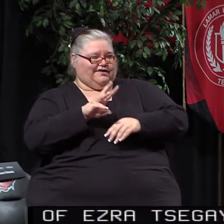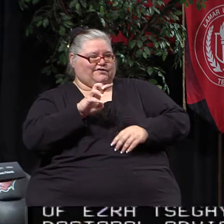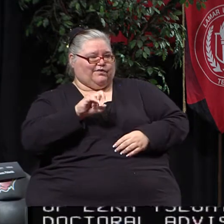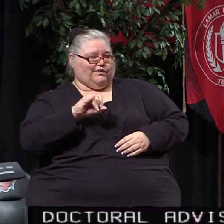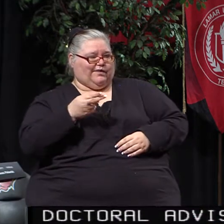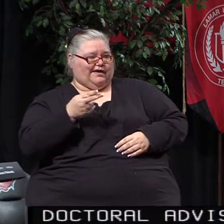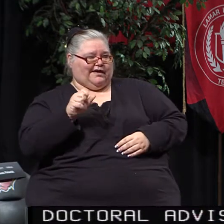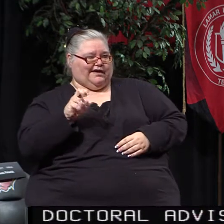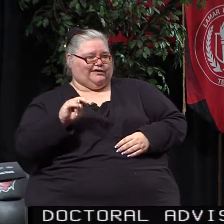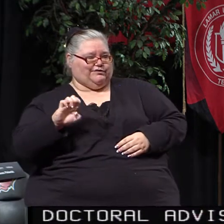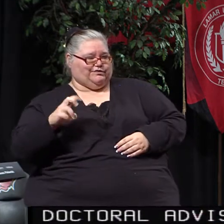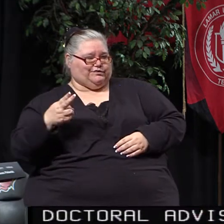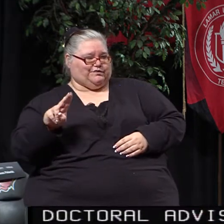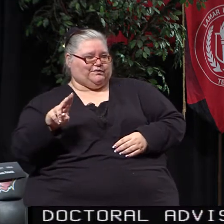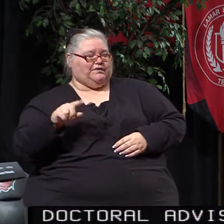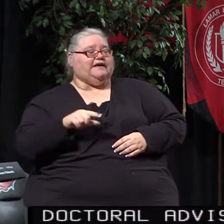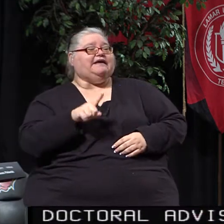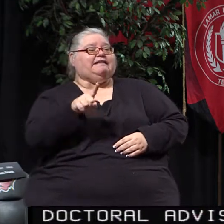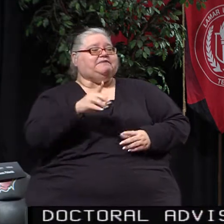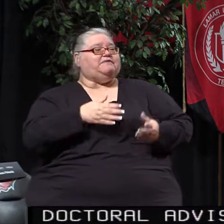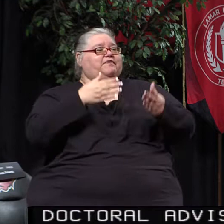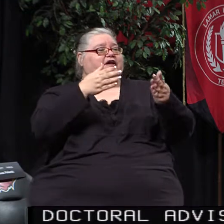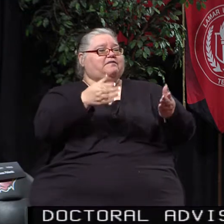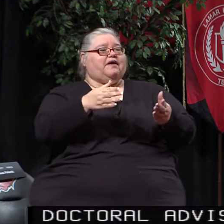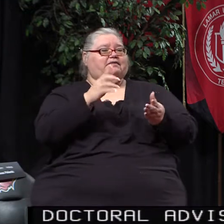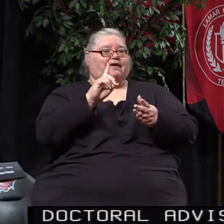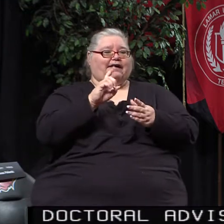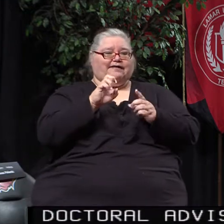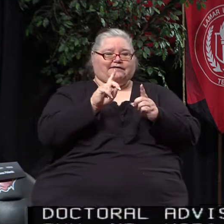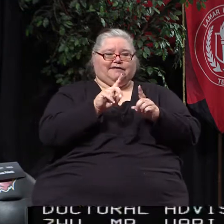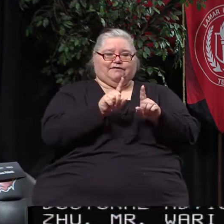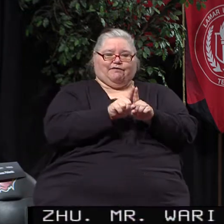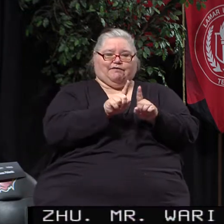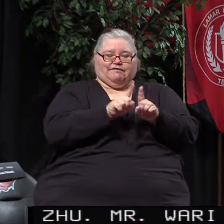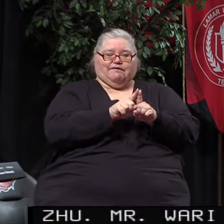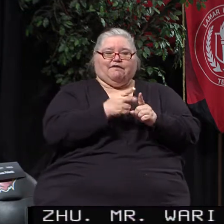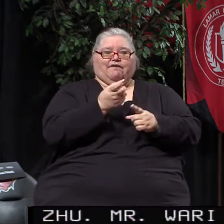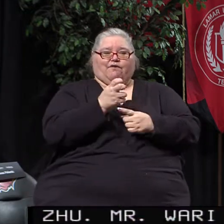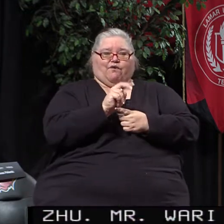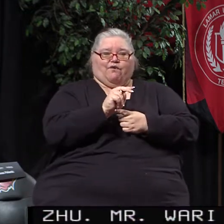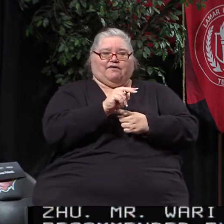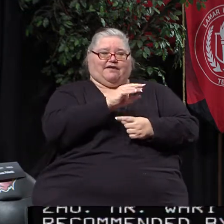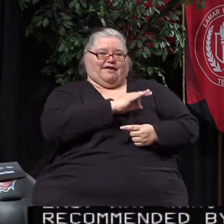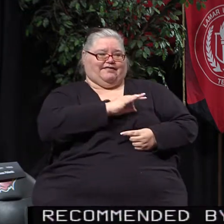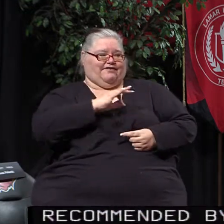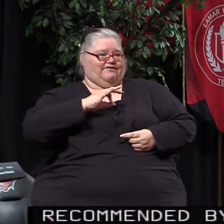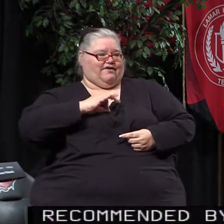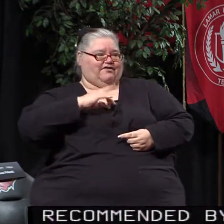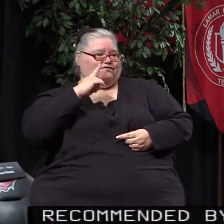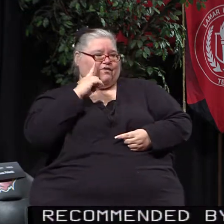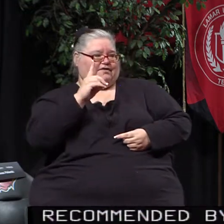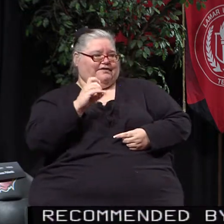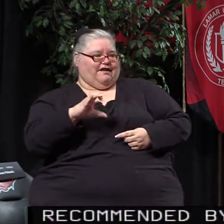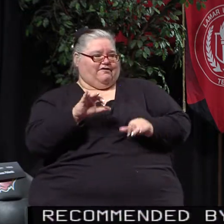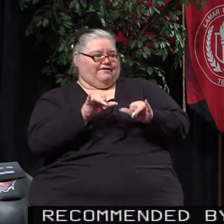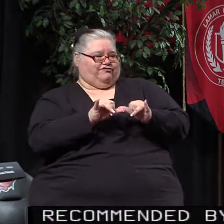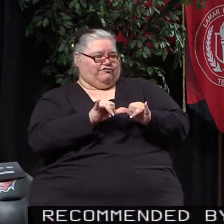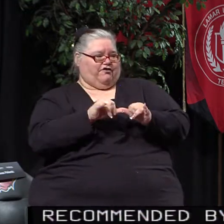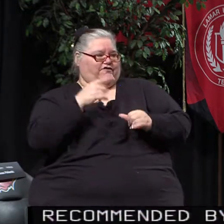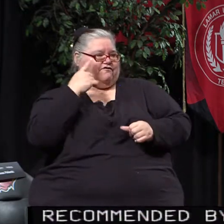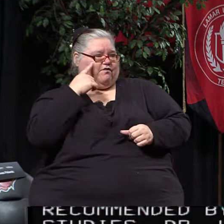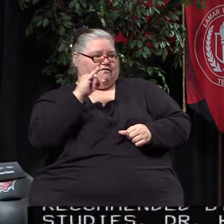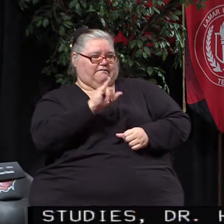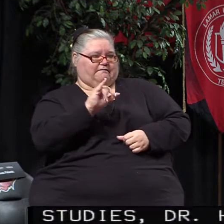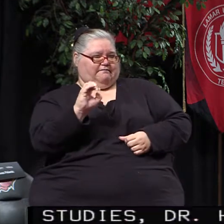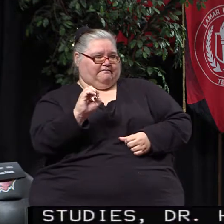Wari has been recommended by the Dean of Graduate Studies, Dr. Harn, and by the graduate faculty for the Doctor of Engineering degree in